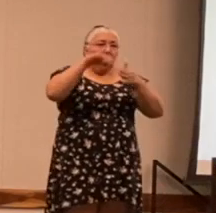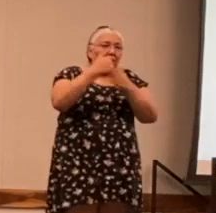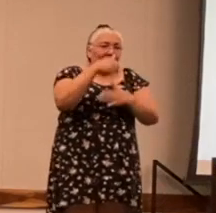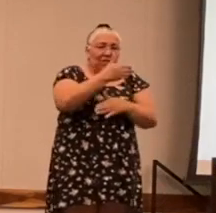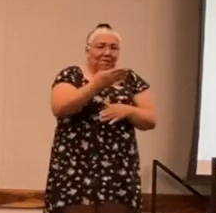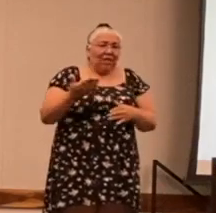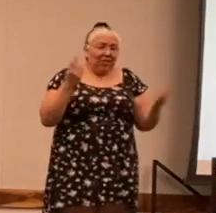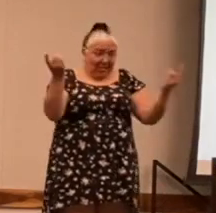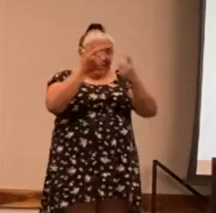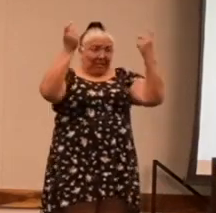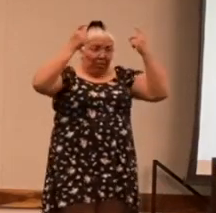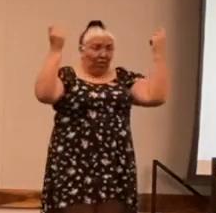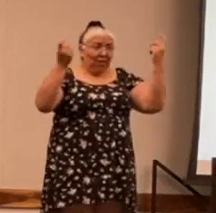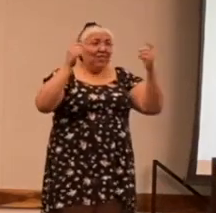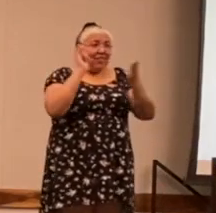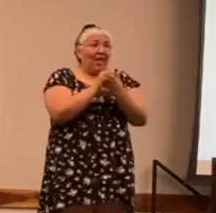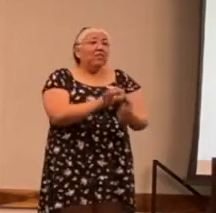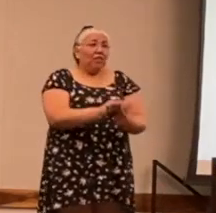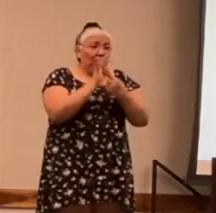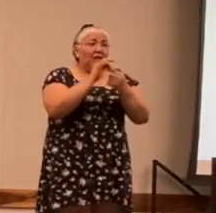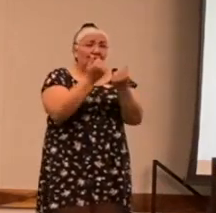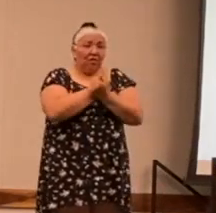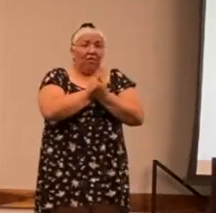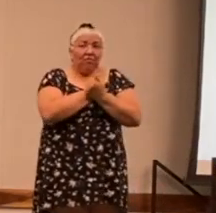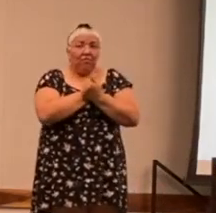celebrate them, right? Isn't that authentic love? Yes.